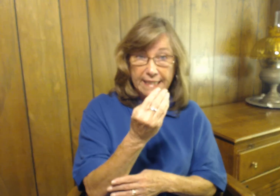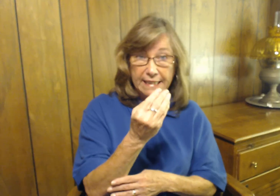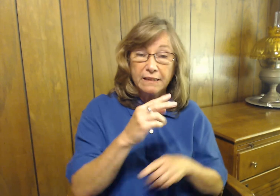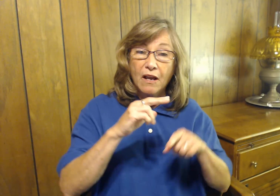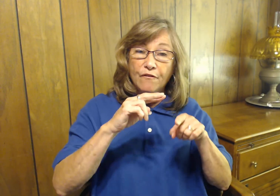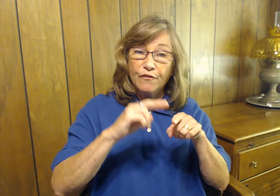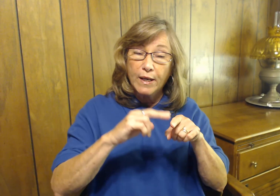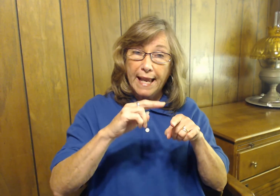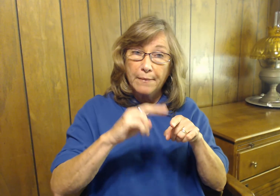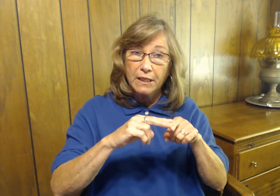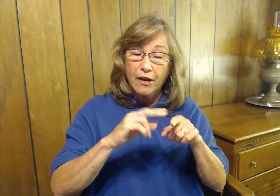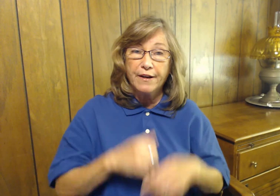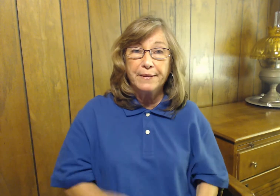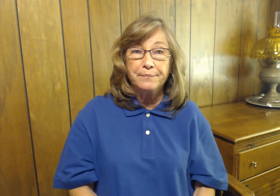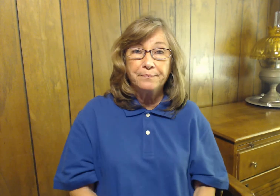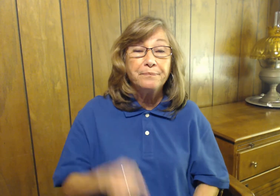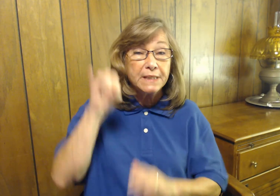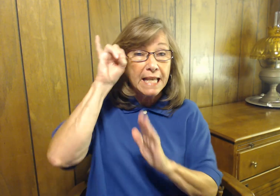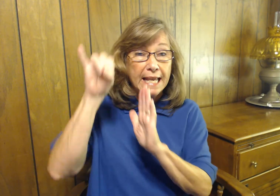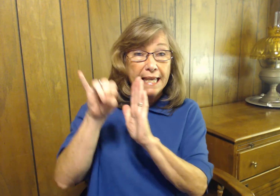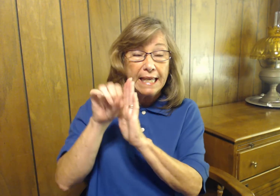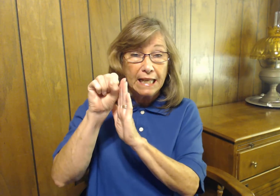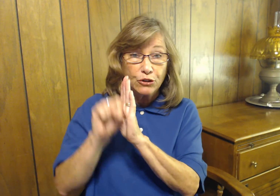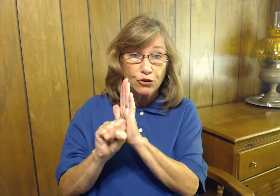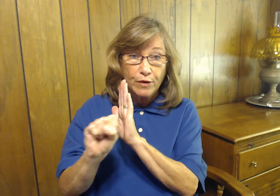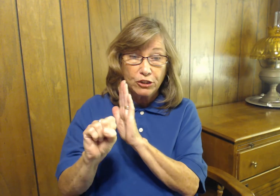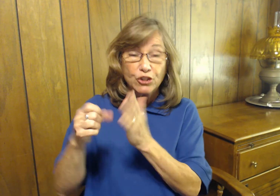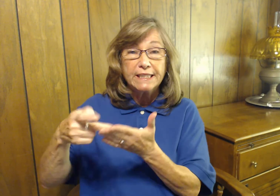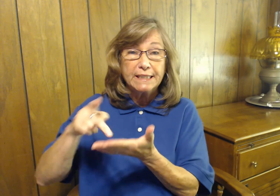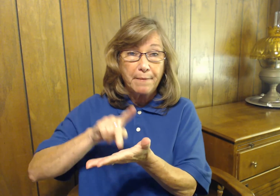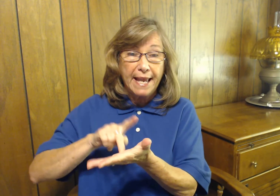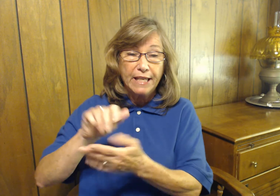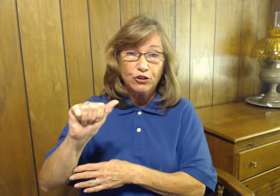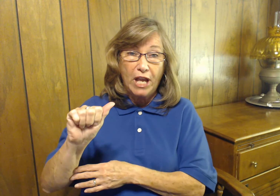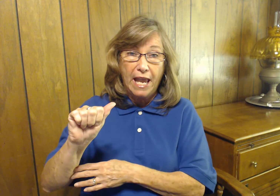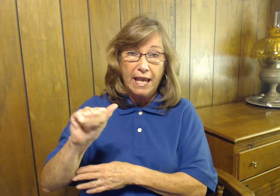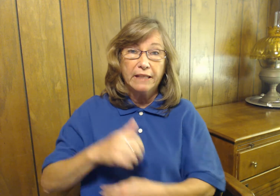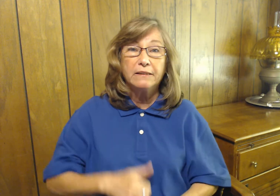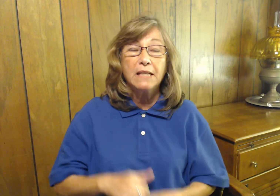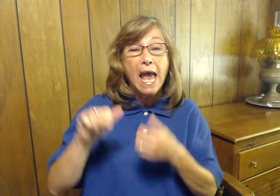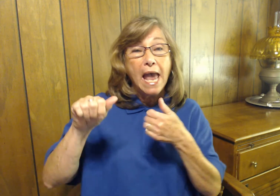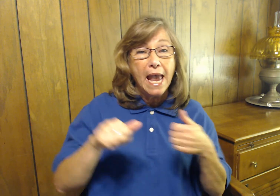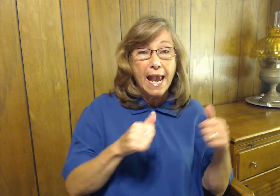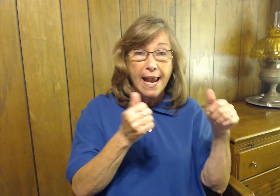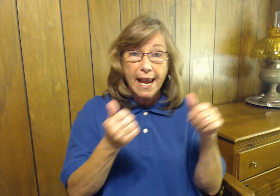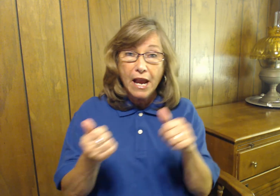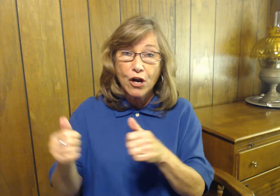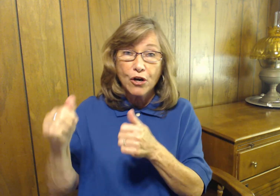illustrations page a air air